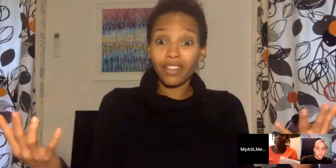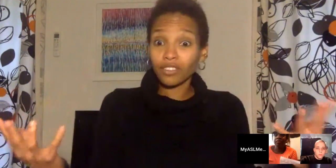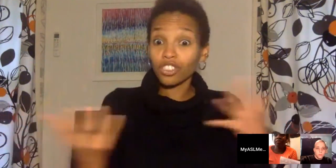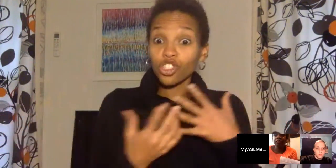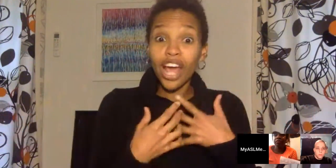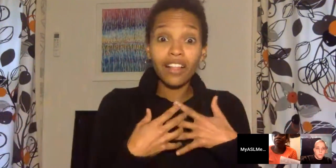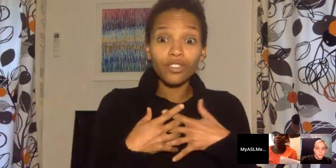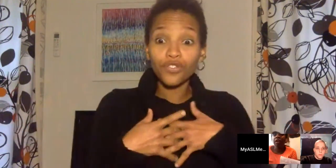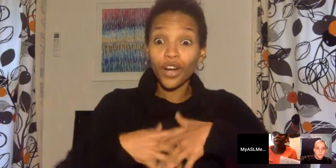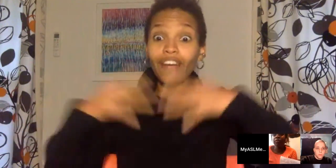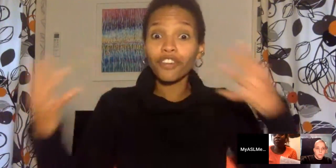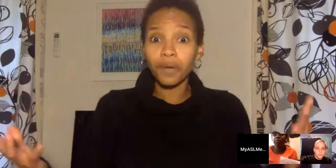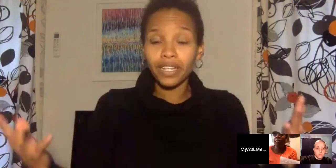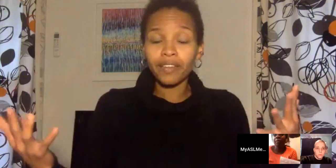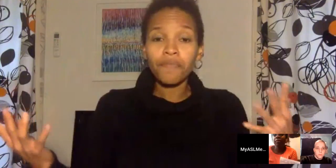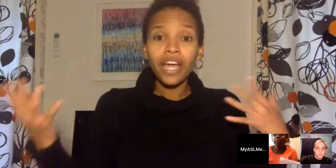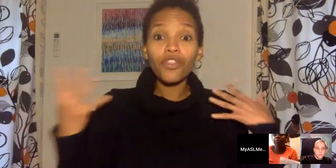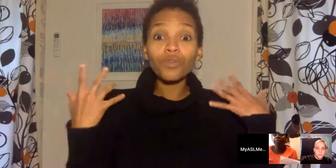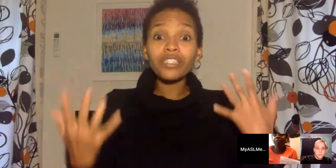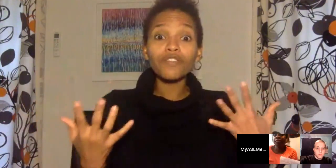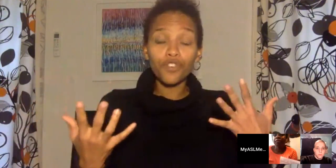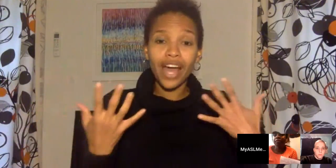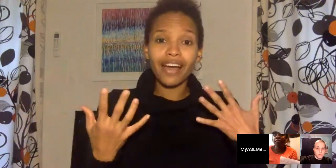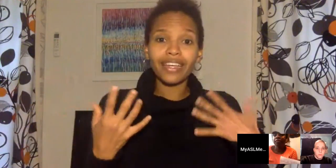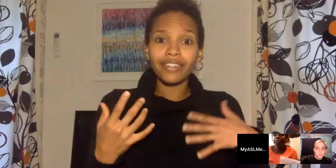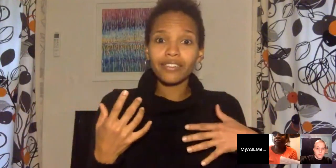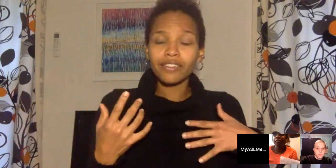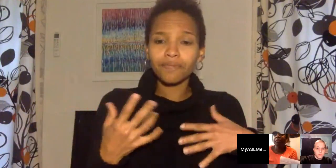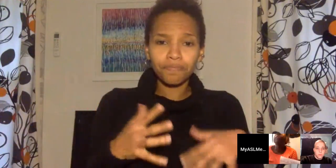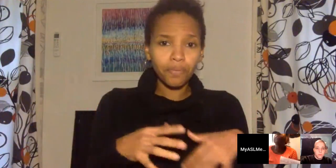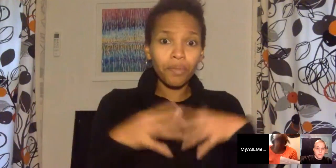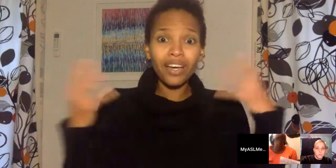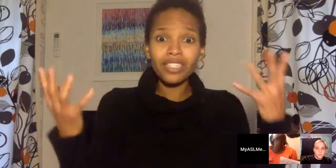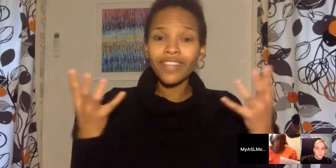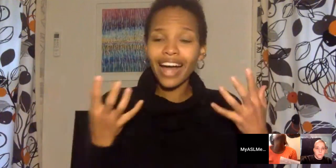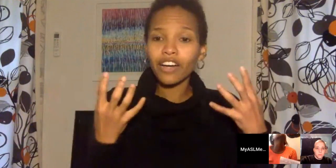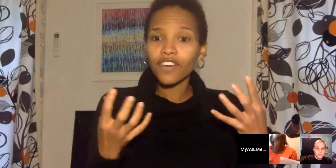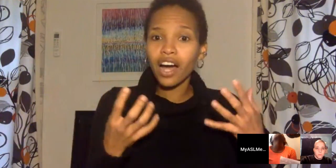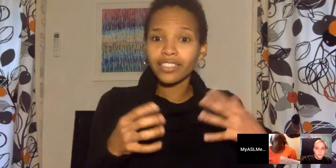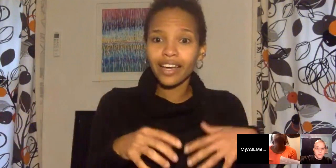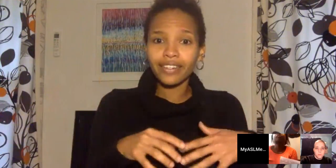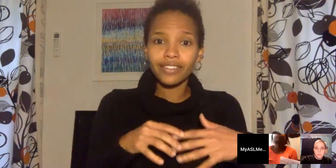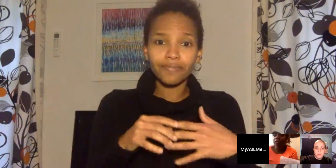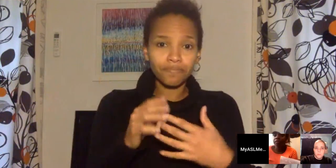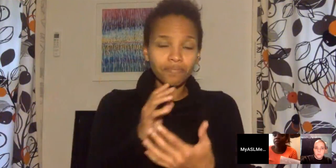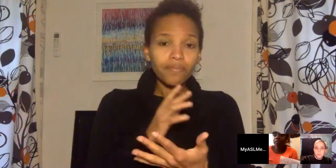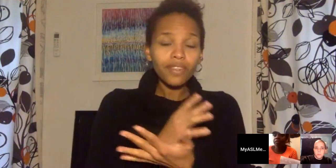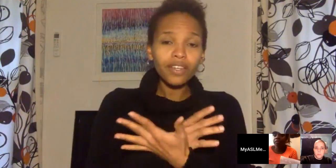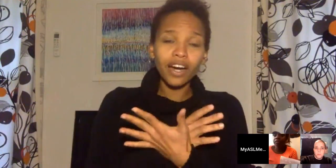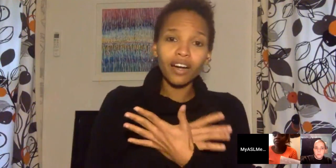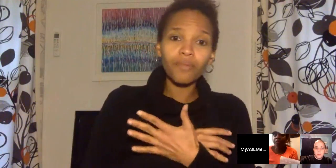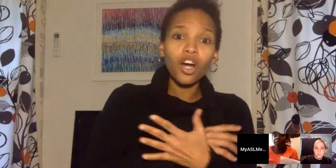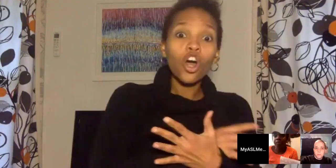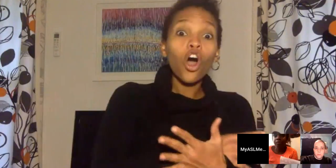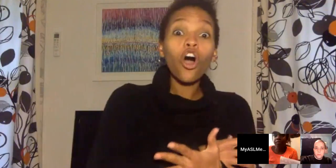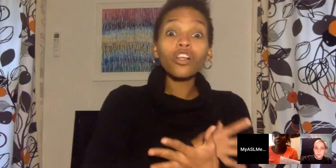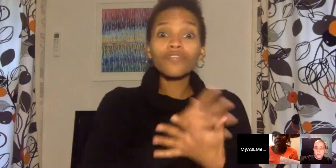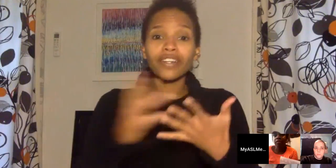challenge. It's a challenge for everybody. And the reason for that is because of lack of context. All of us